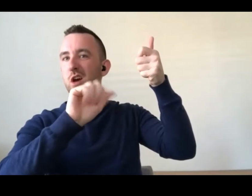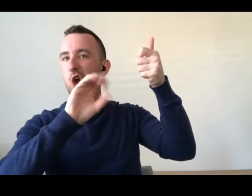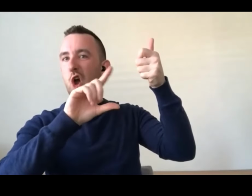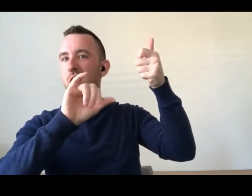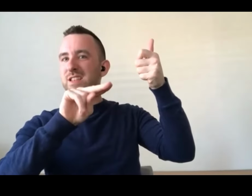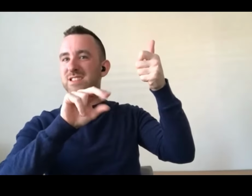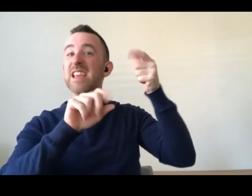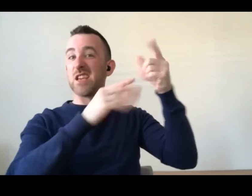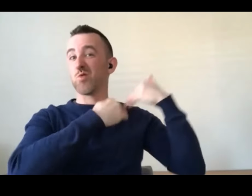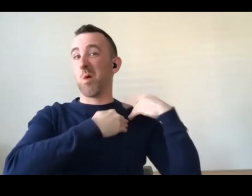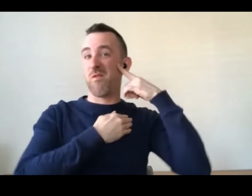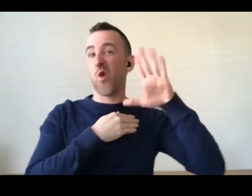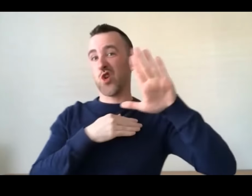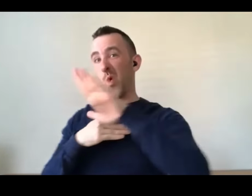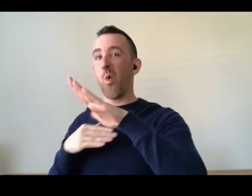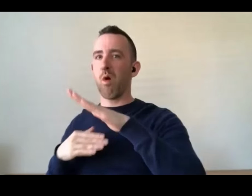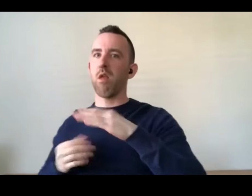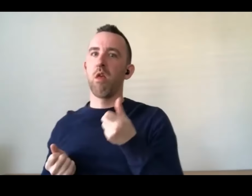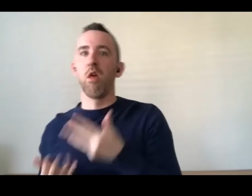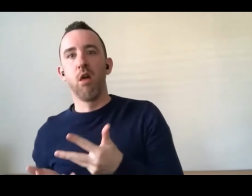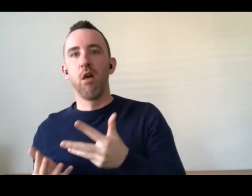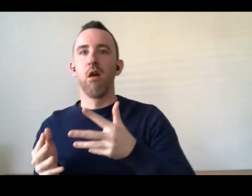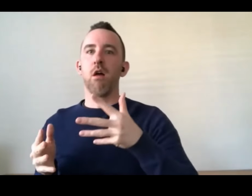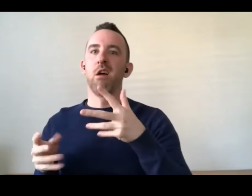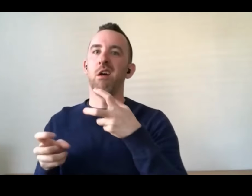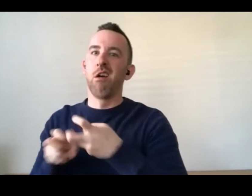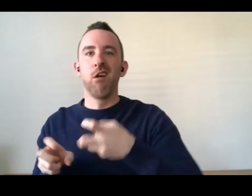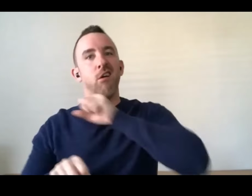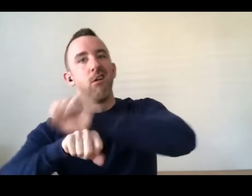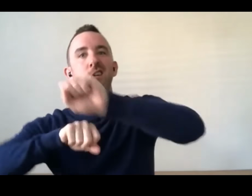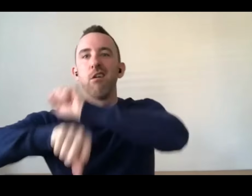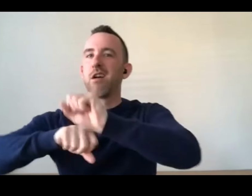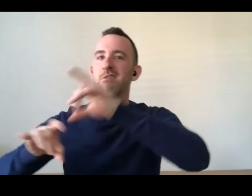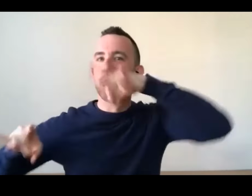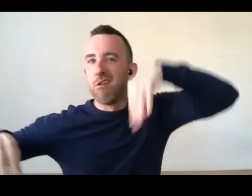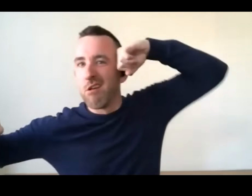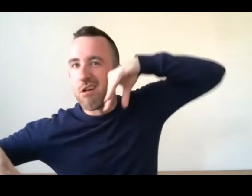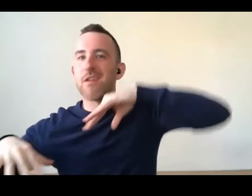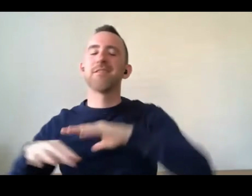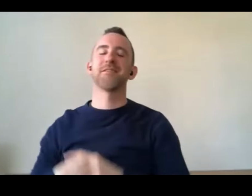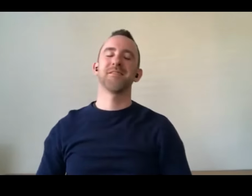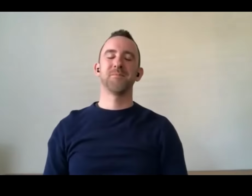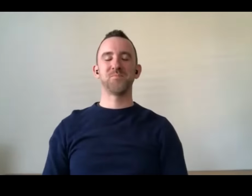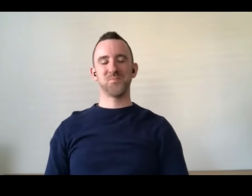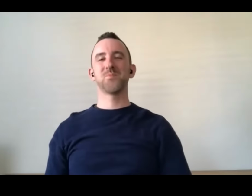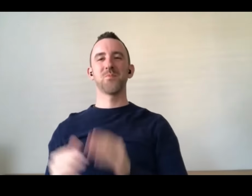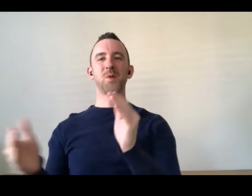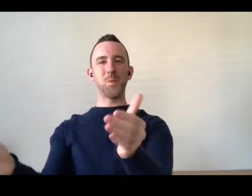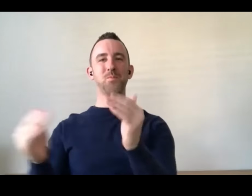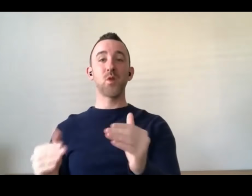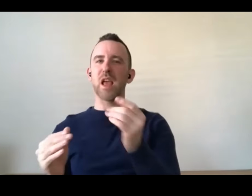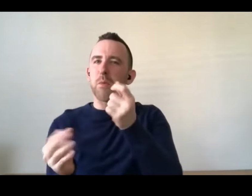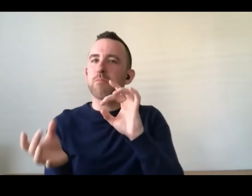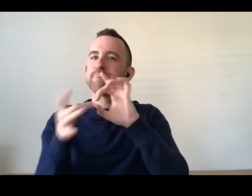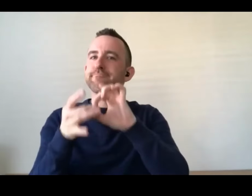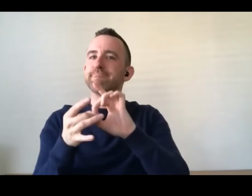demise. /fun. Next, let's see. So captains, okay, a little bit more about teams. If